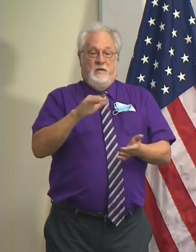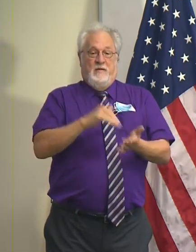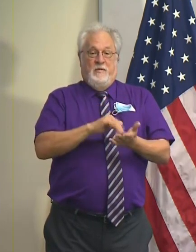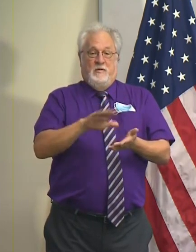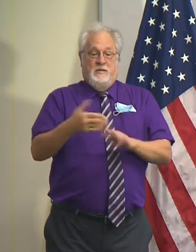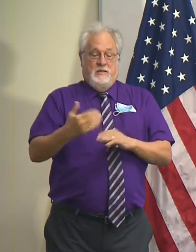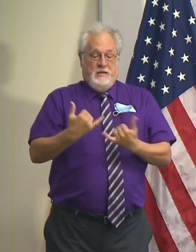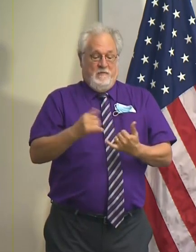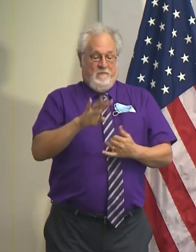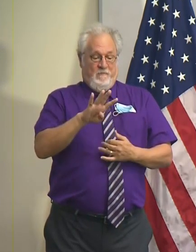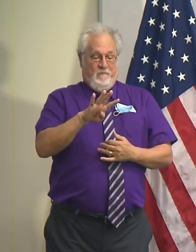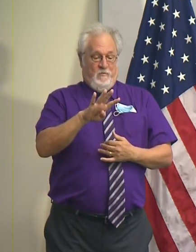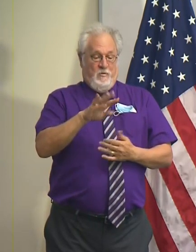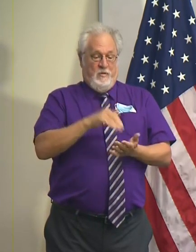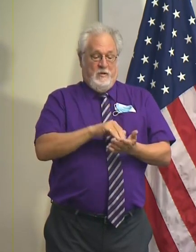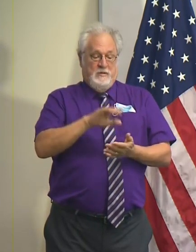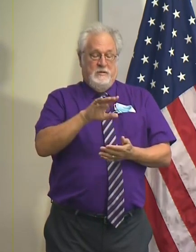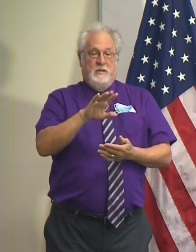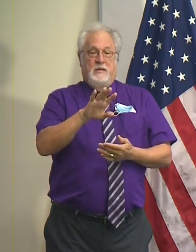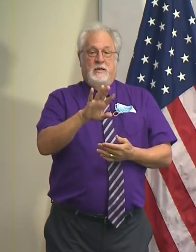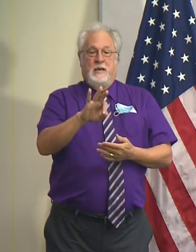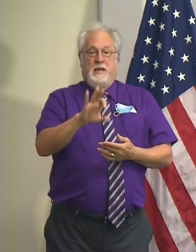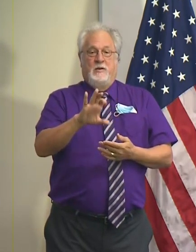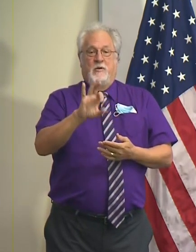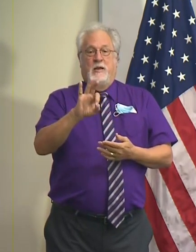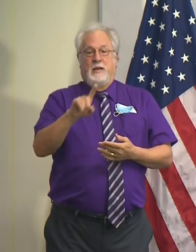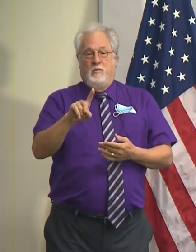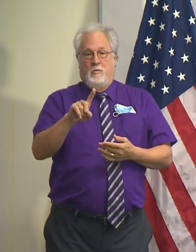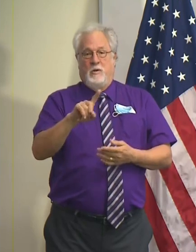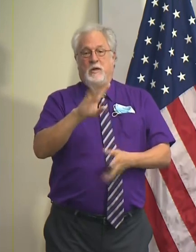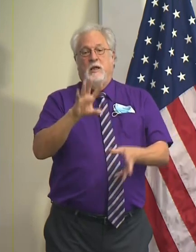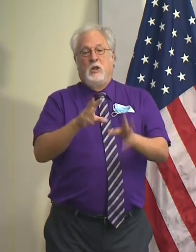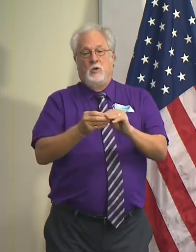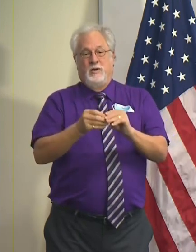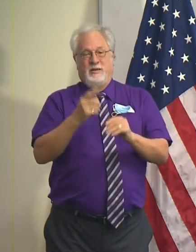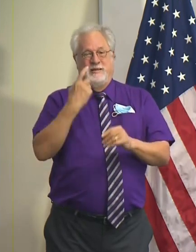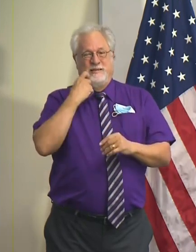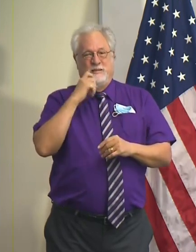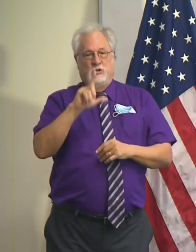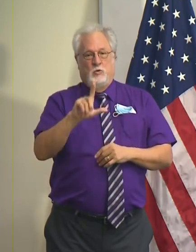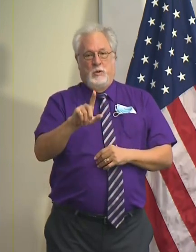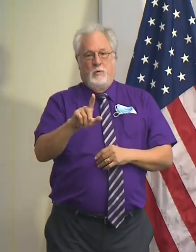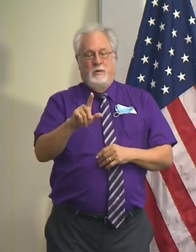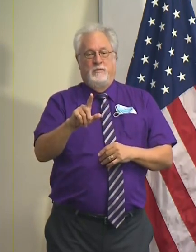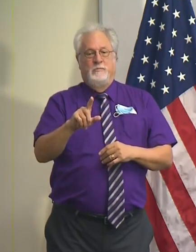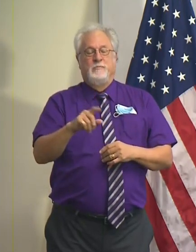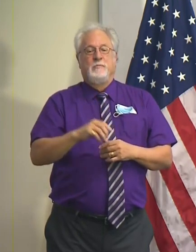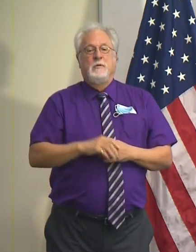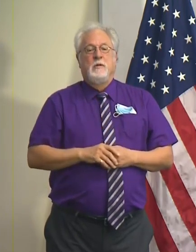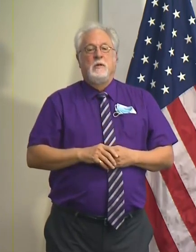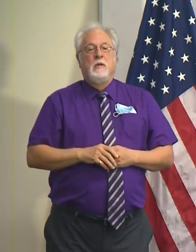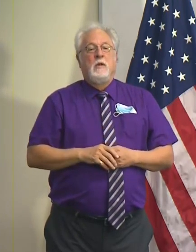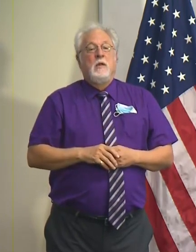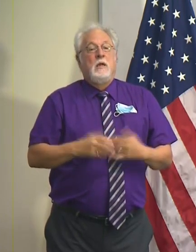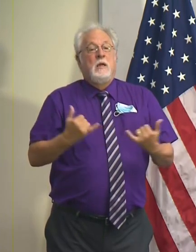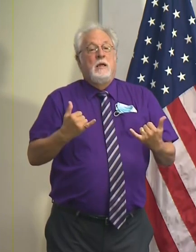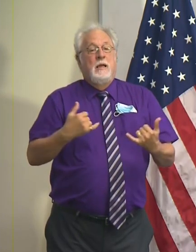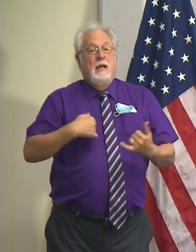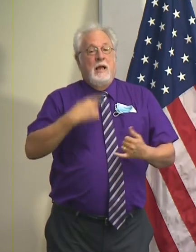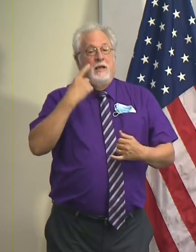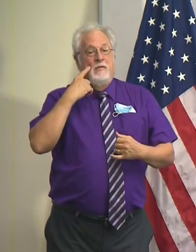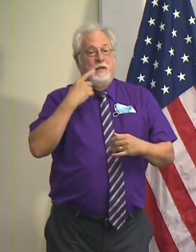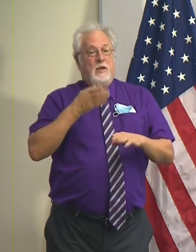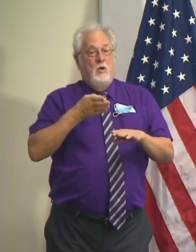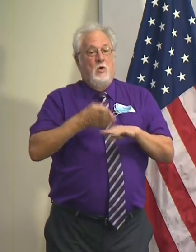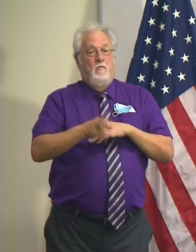at 4,991, inclusive of the 21 that I just told you about. Today, I think we also